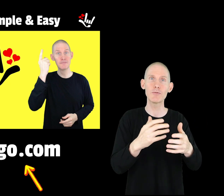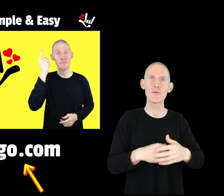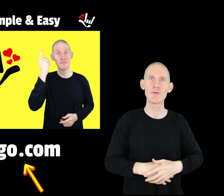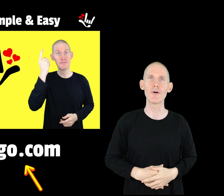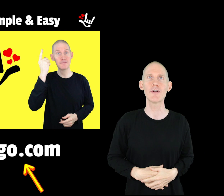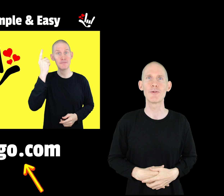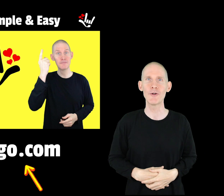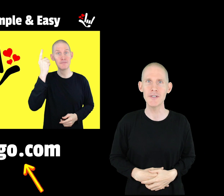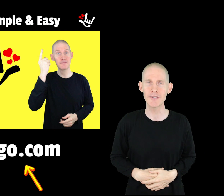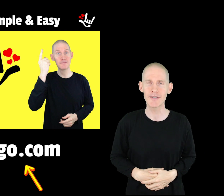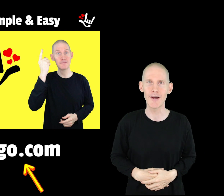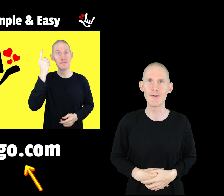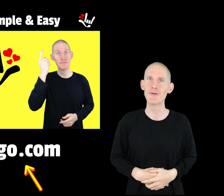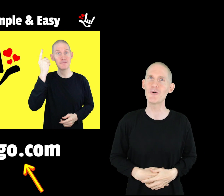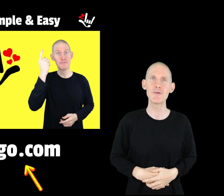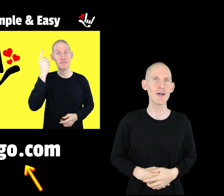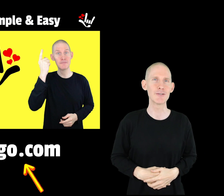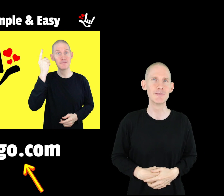with your learning style. No rush.